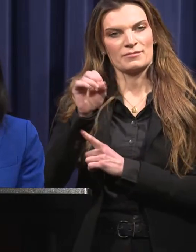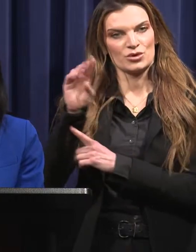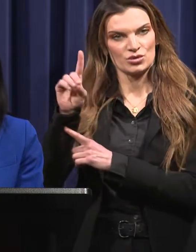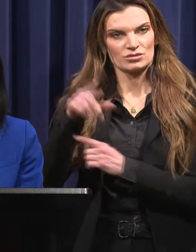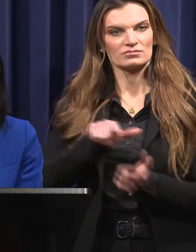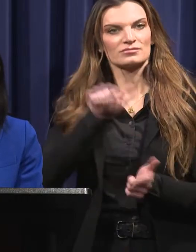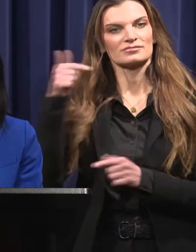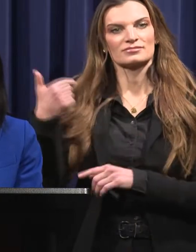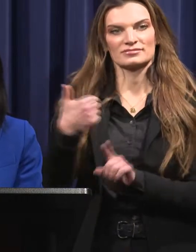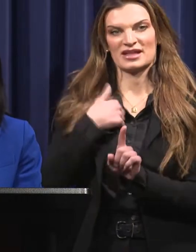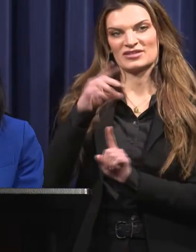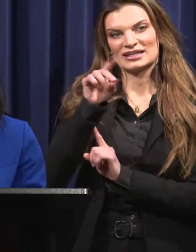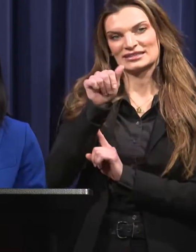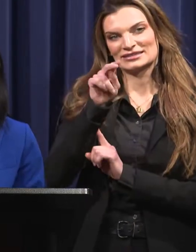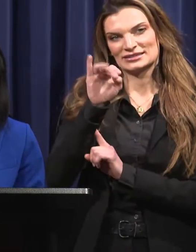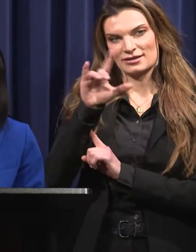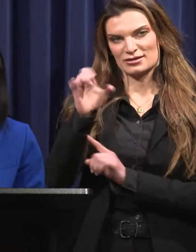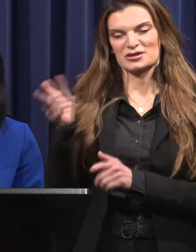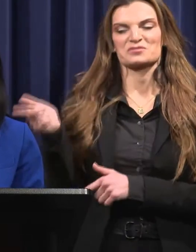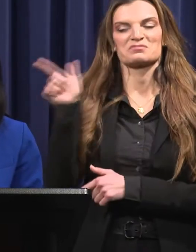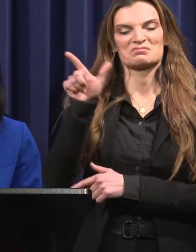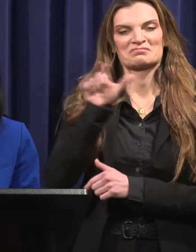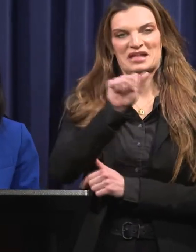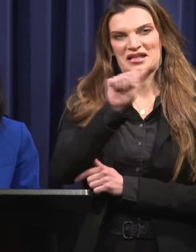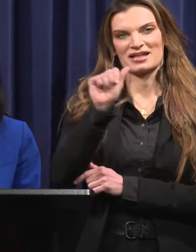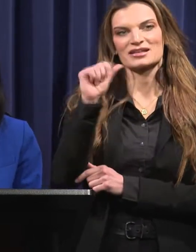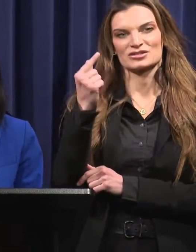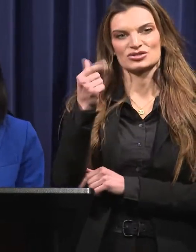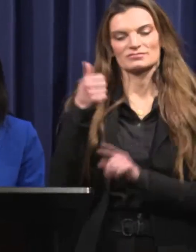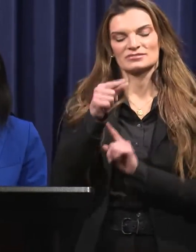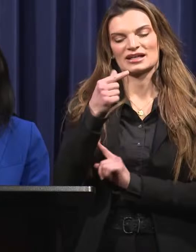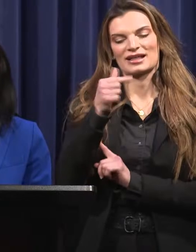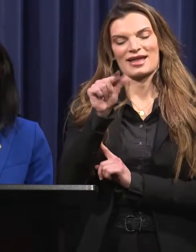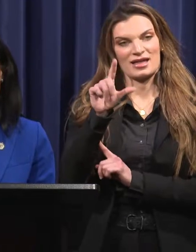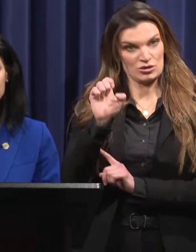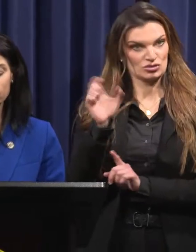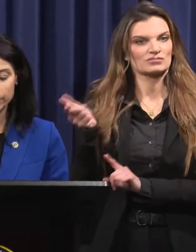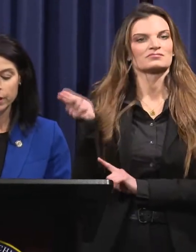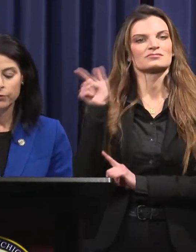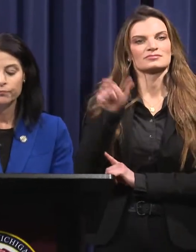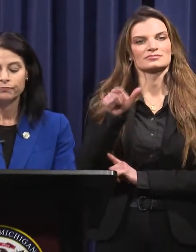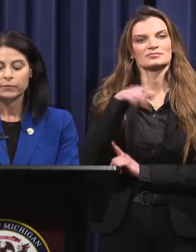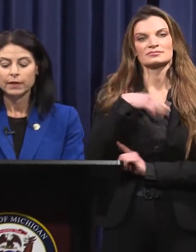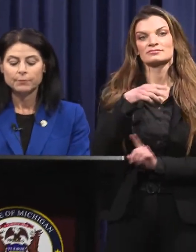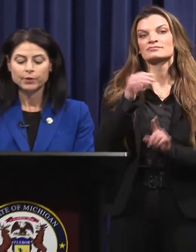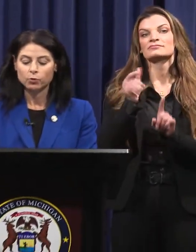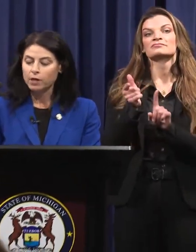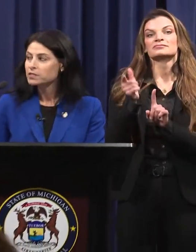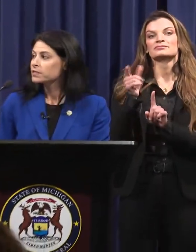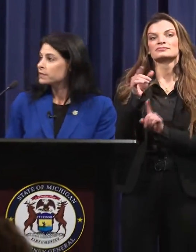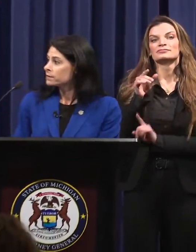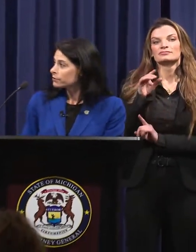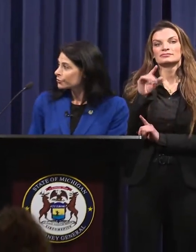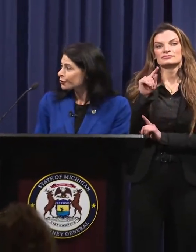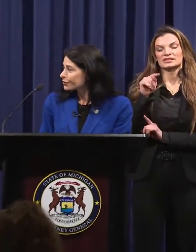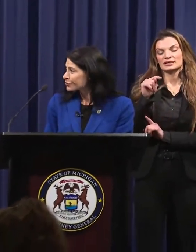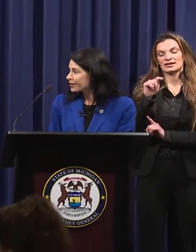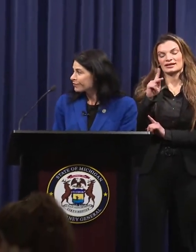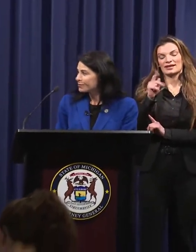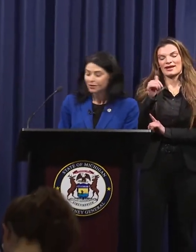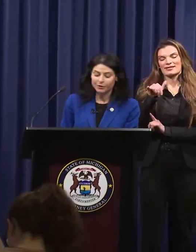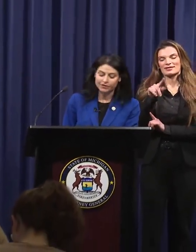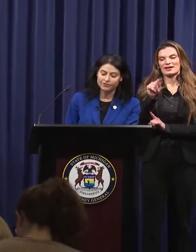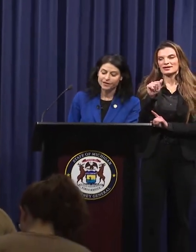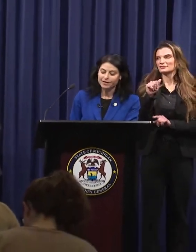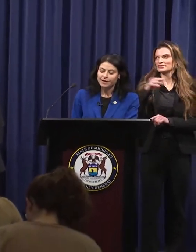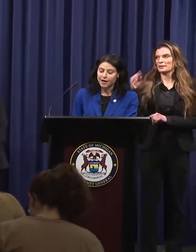Danielle Hageman-Clark, Assistant Attorneys General Gage Wakula, Kayla Carino, and Bill Ralston. Who else do we have